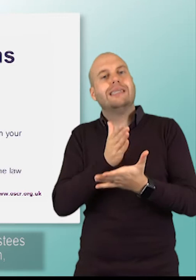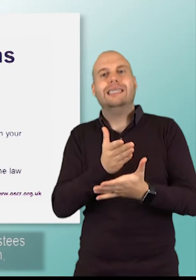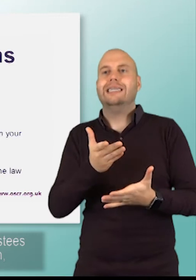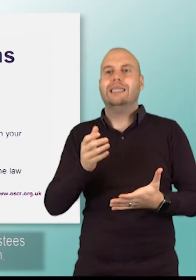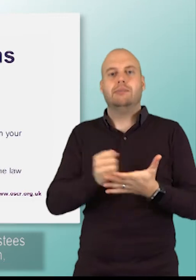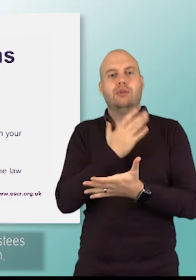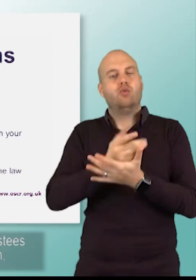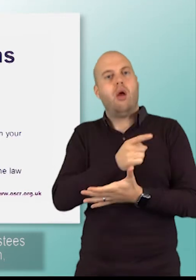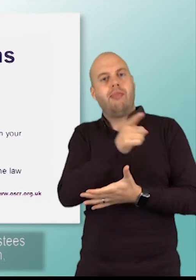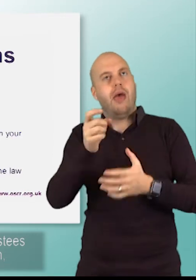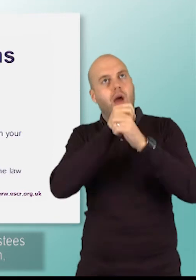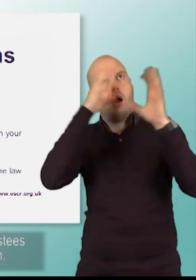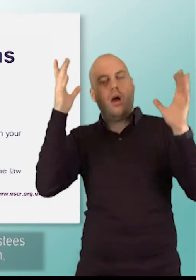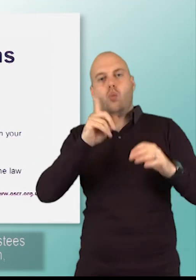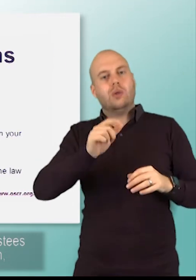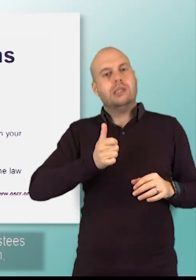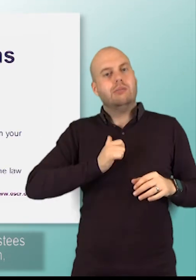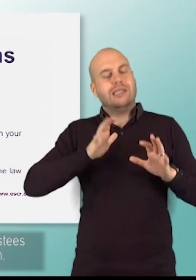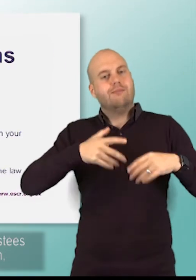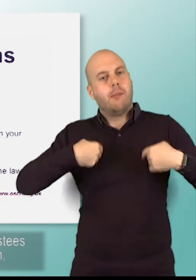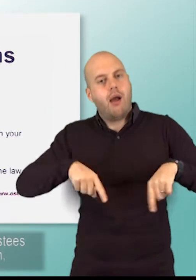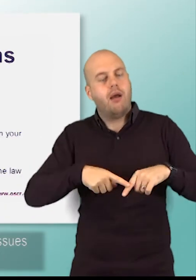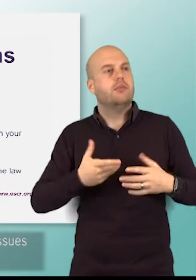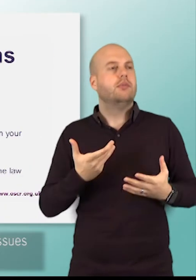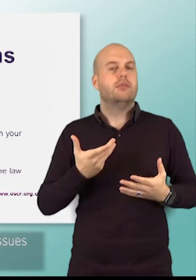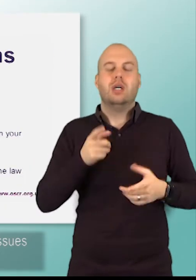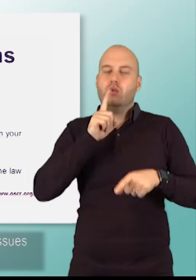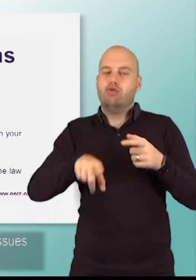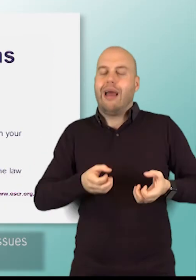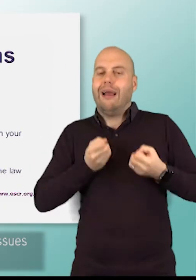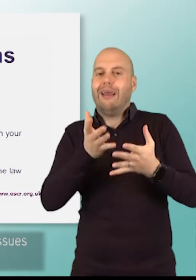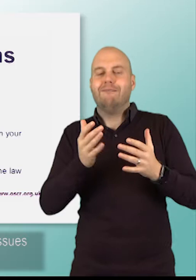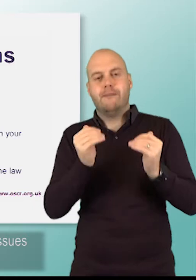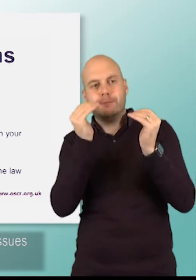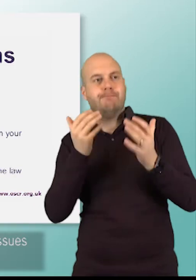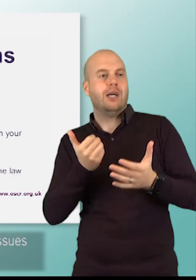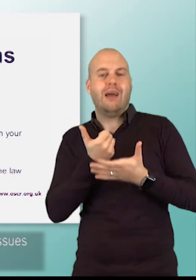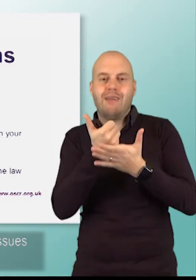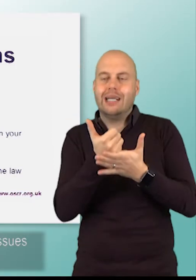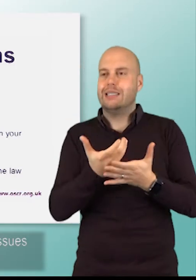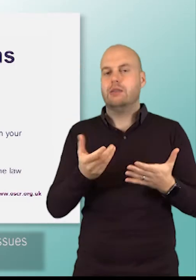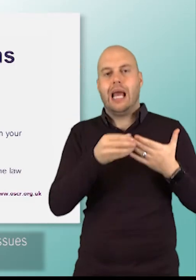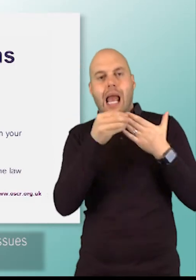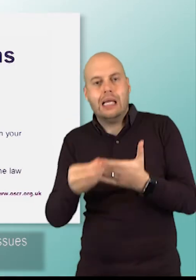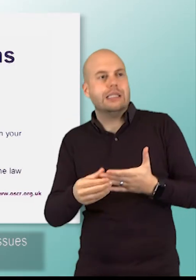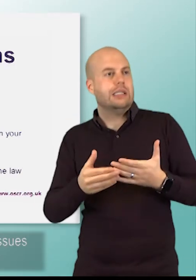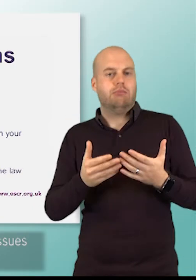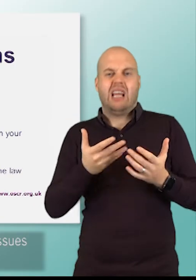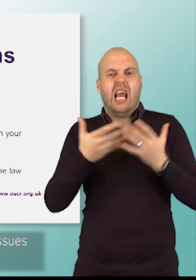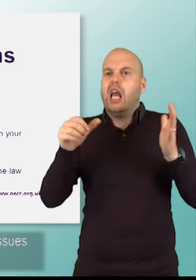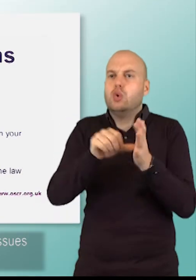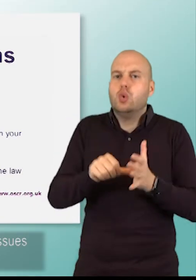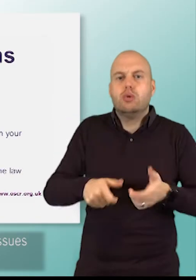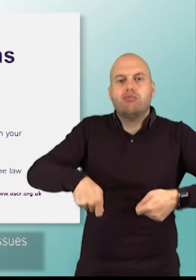support trustees so that they can understand what's expected of them. We'll try and give practical advice and guidance on